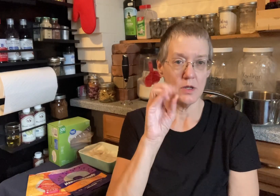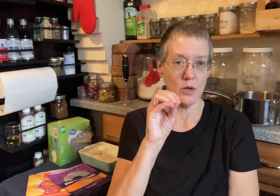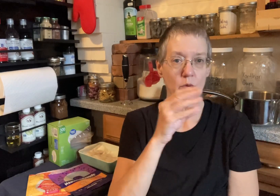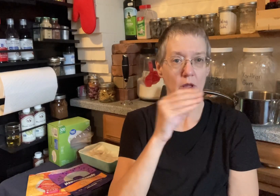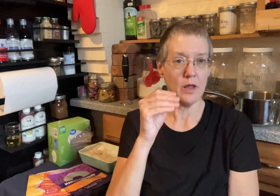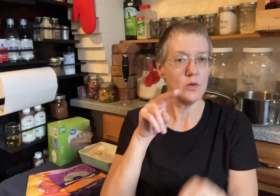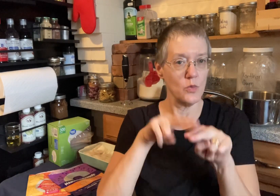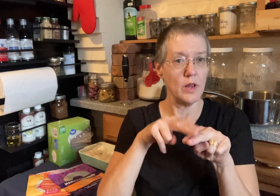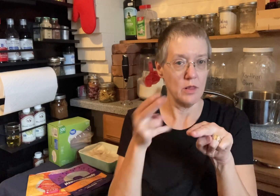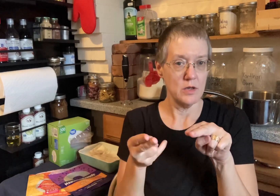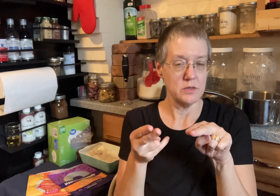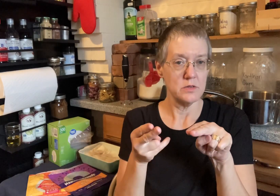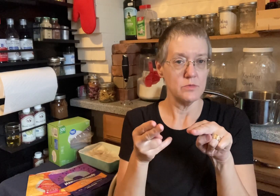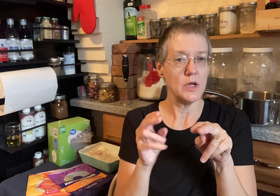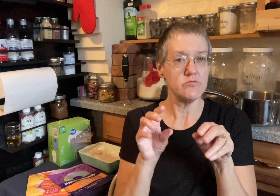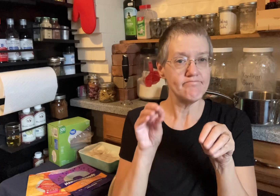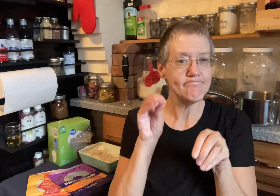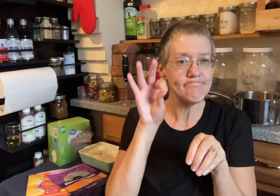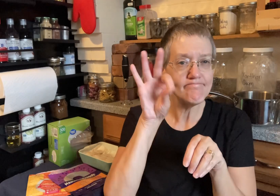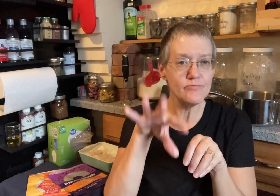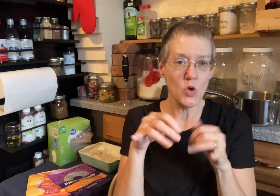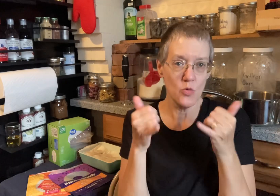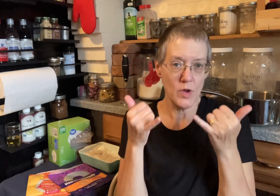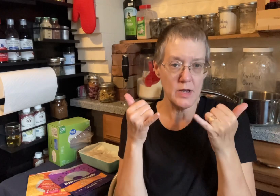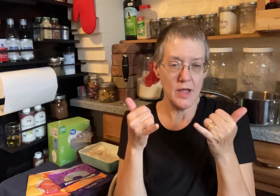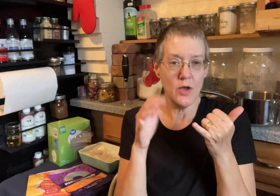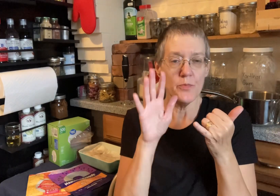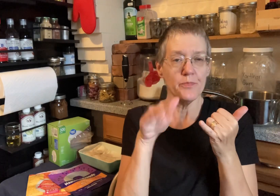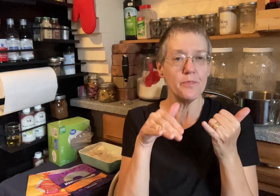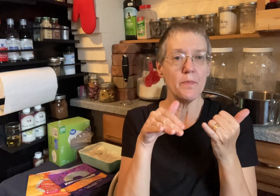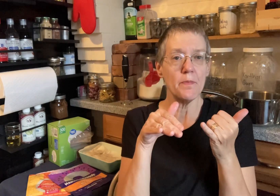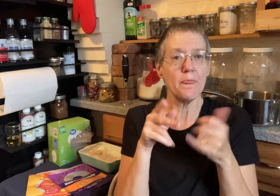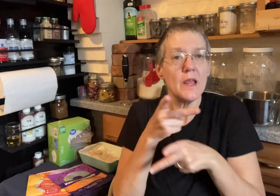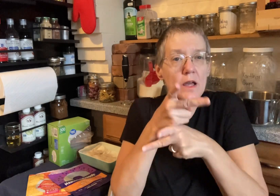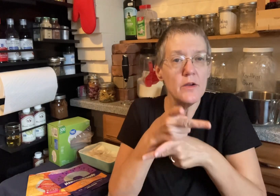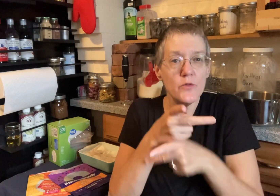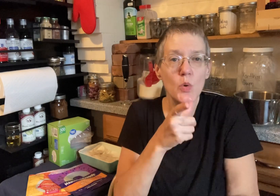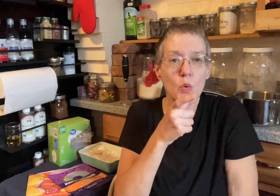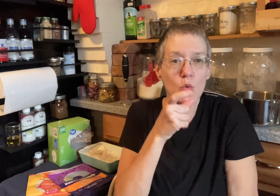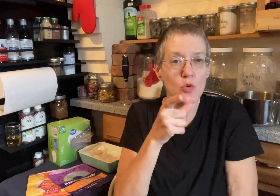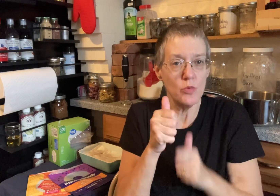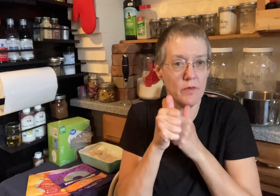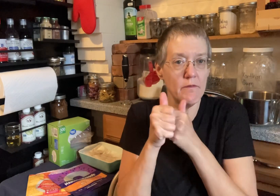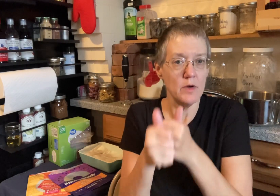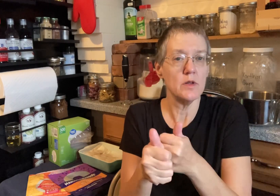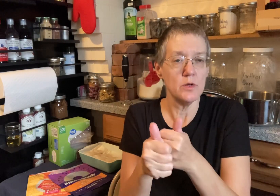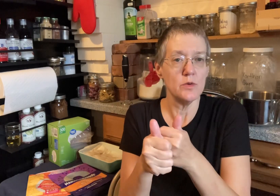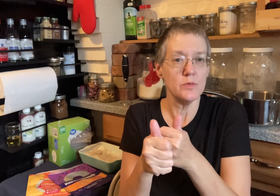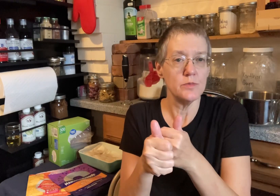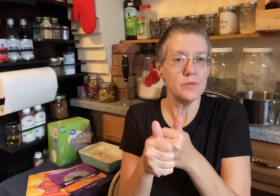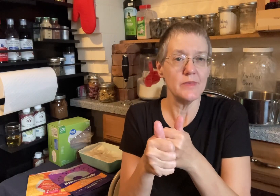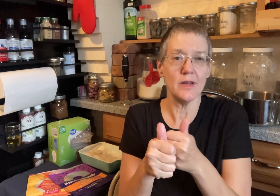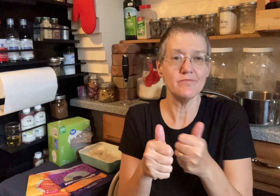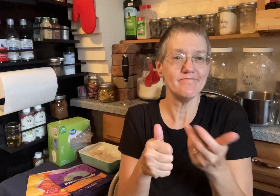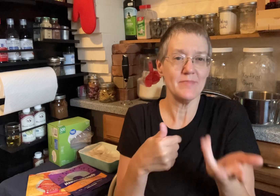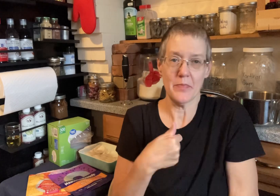Now, in January, we're going to focus on starting a keto diet and weight loss, but let me give you some tips right now. Be careful who